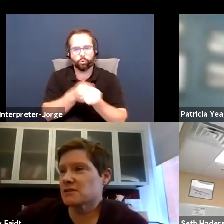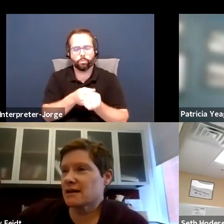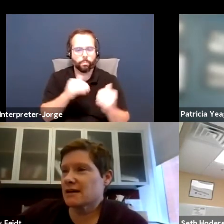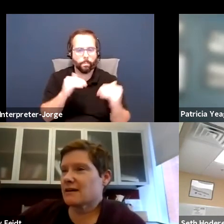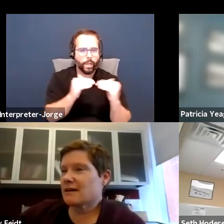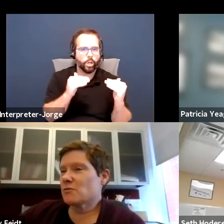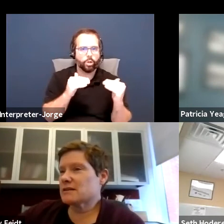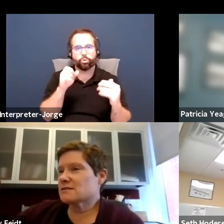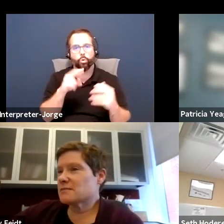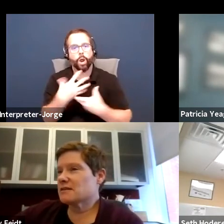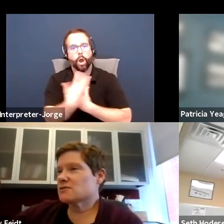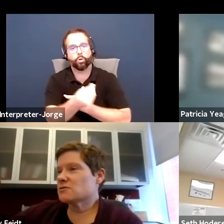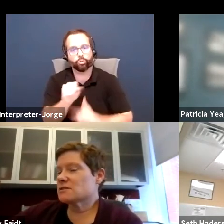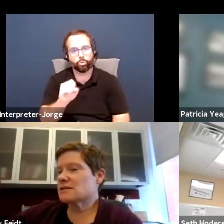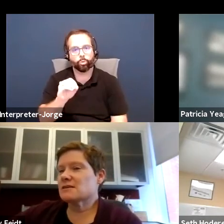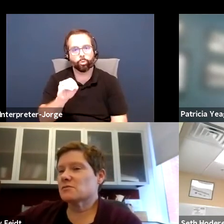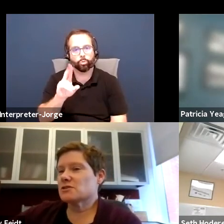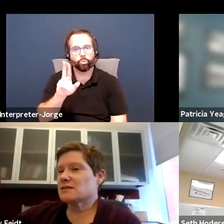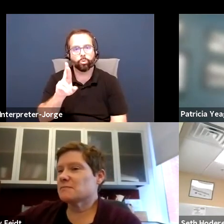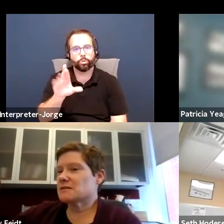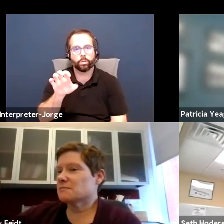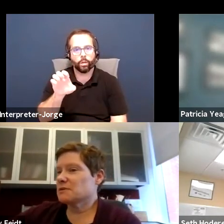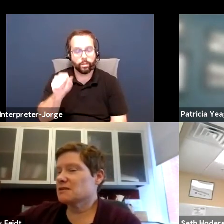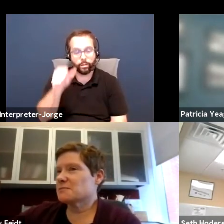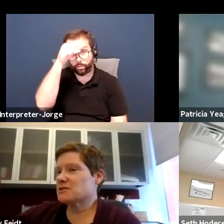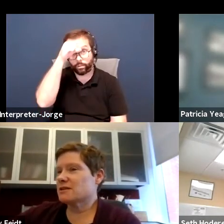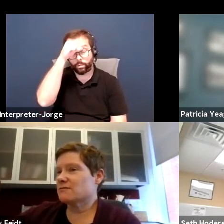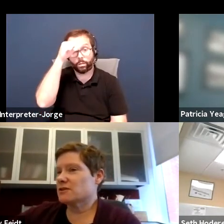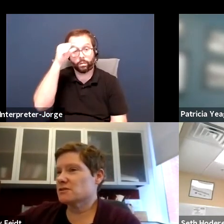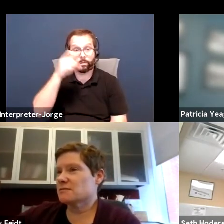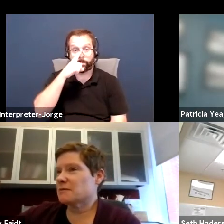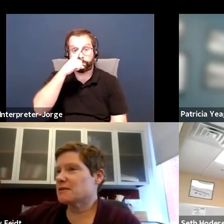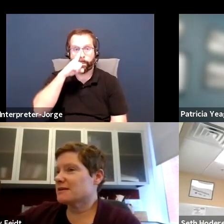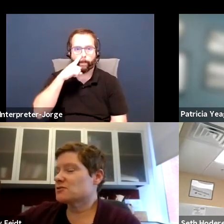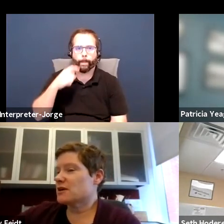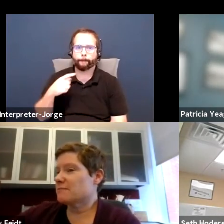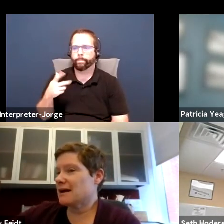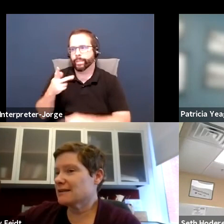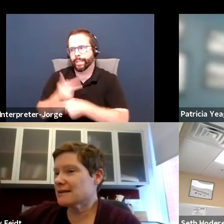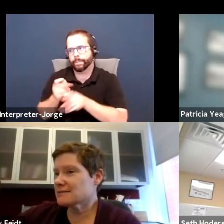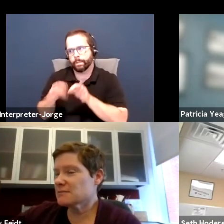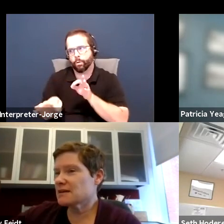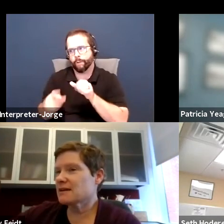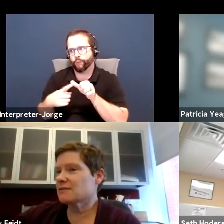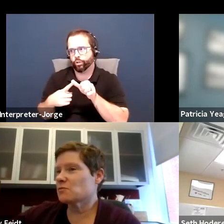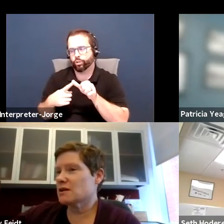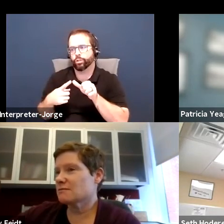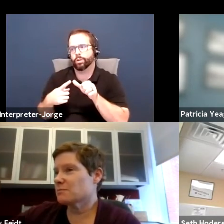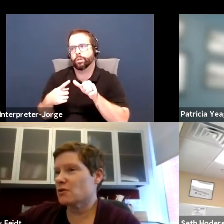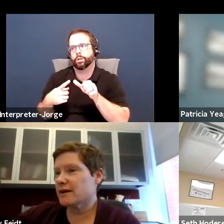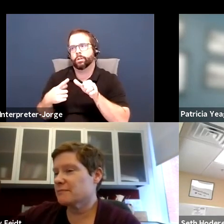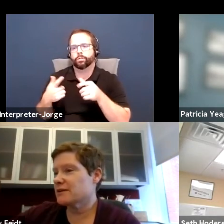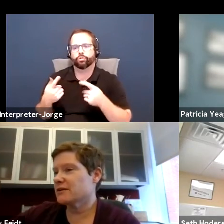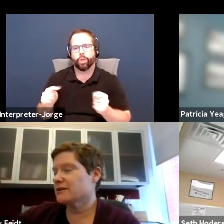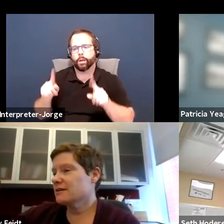So I would just say, go back to something that Joe and Zeth said, which is keep it simple, especially at first, and maybe like try piloting something at